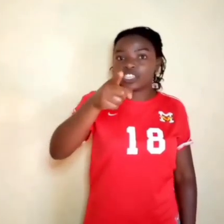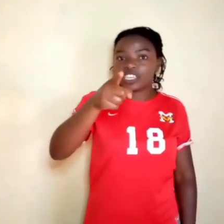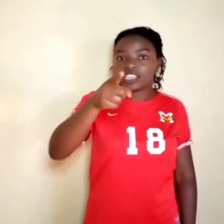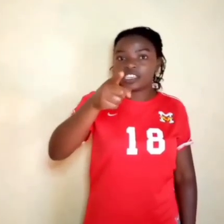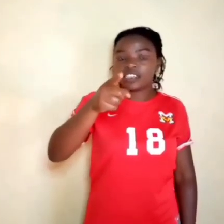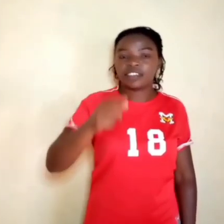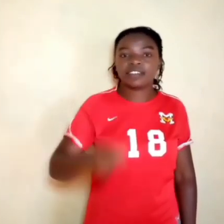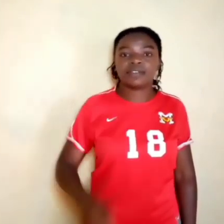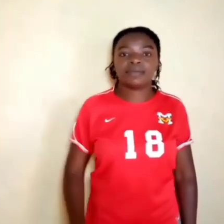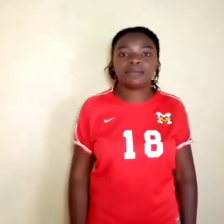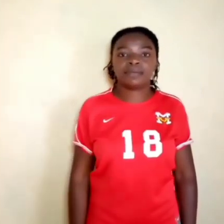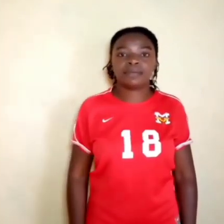she,